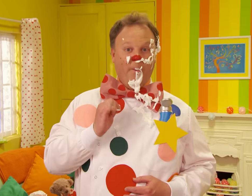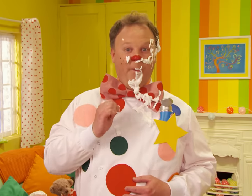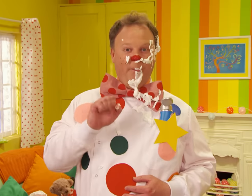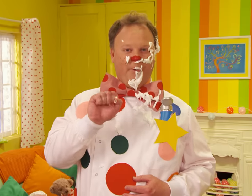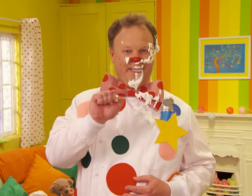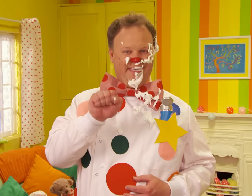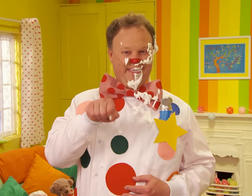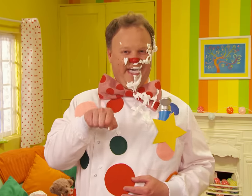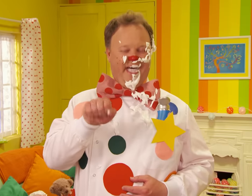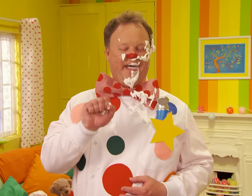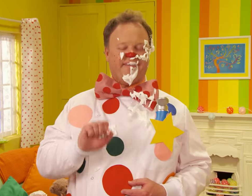Oh, yes.